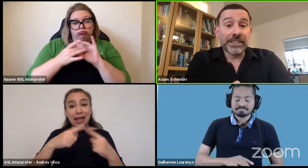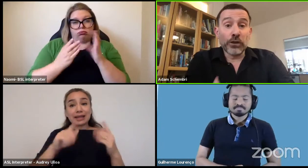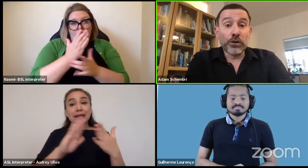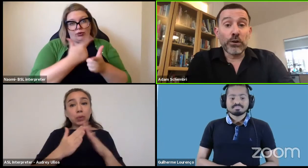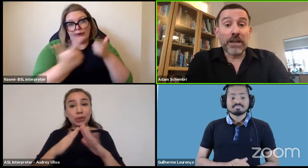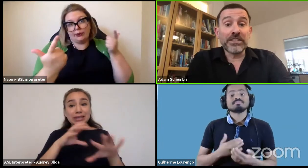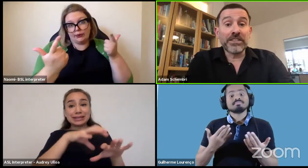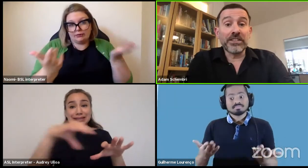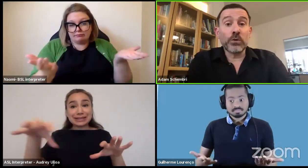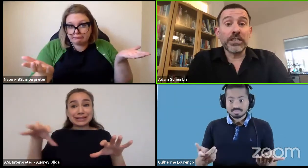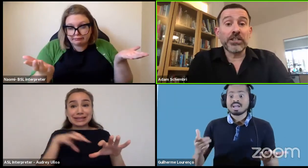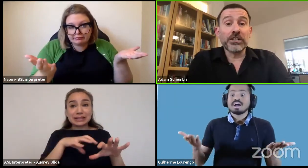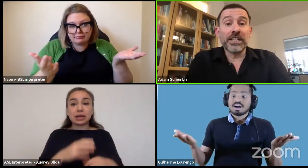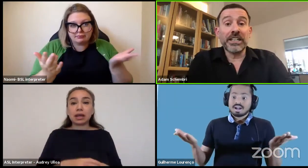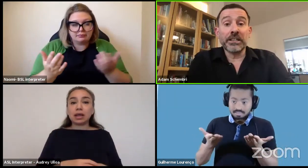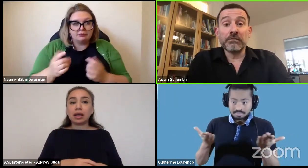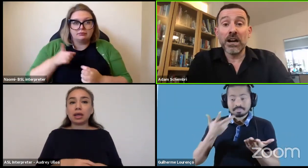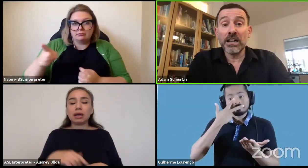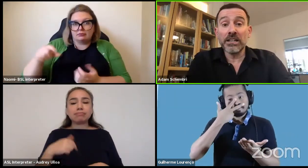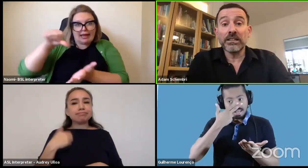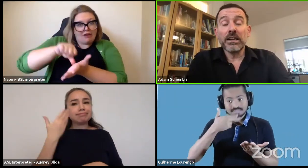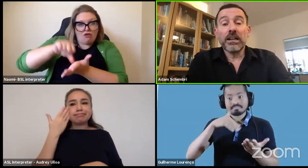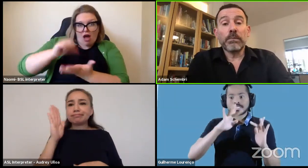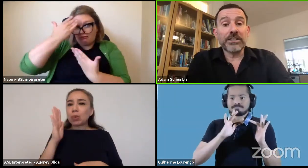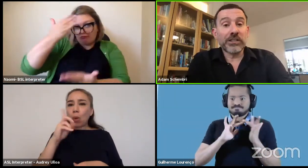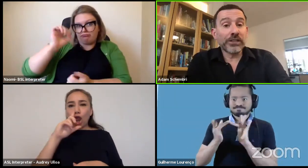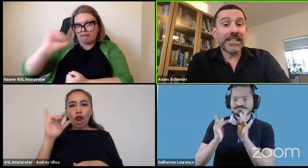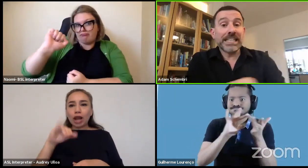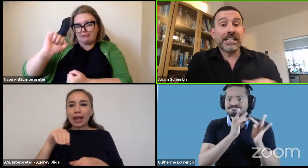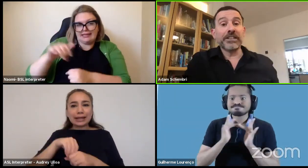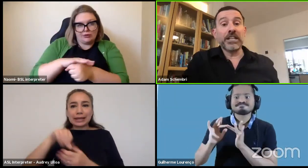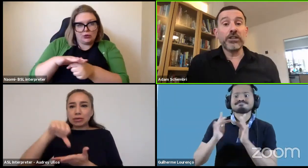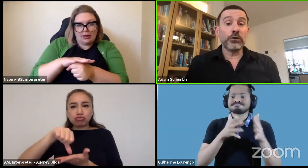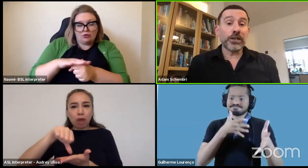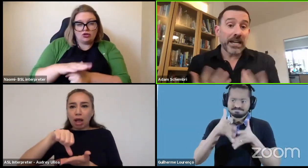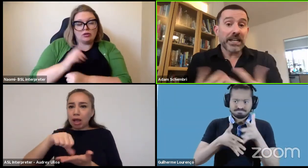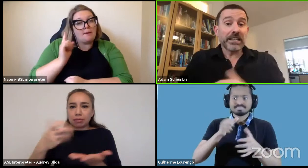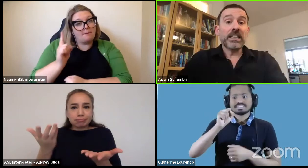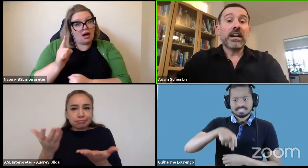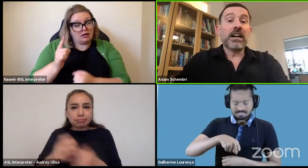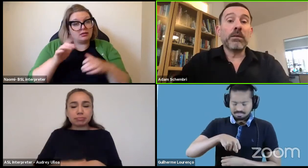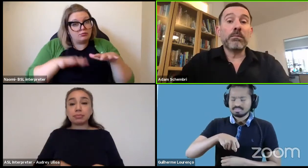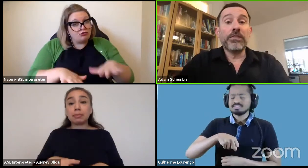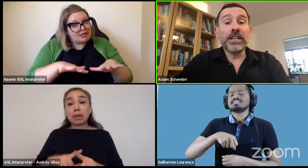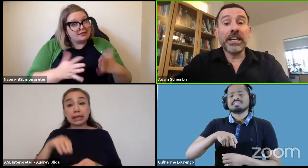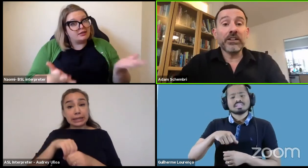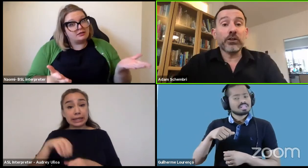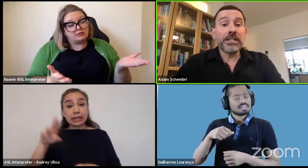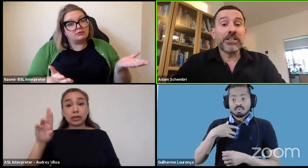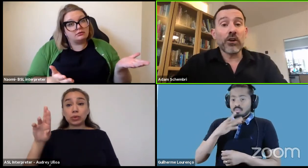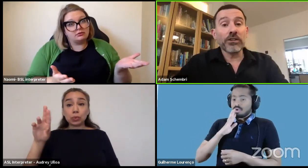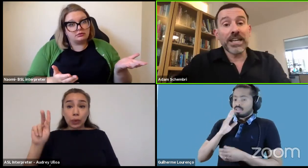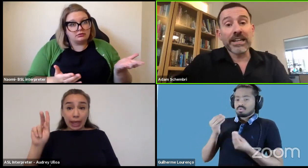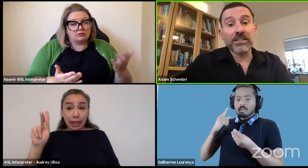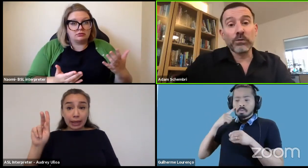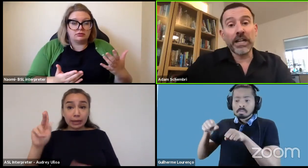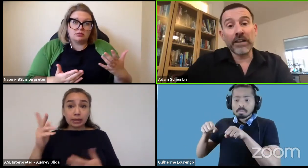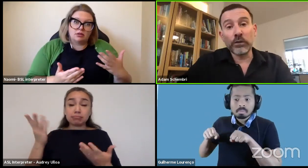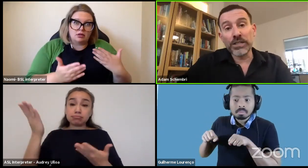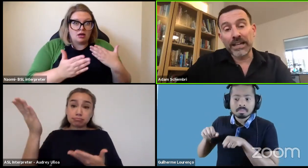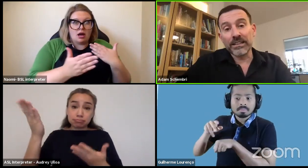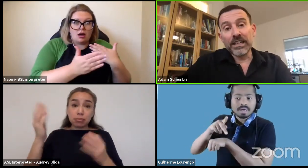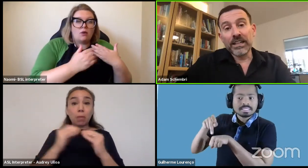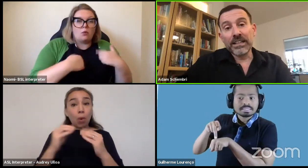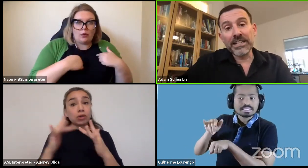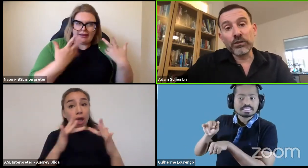I don't know about the situation in Iran, but certainly even in the UK, the increased contact, we have